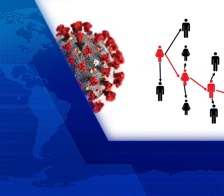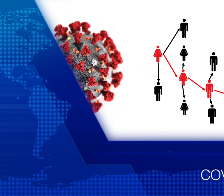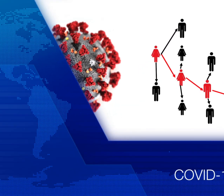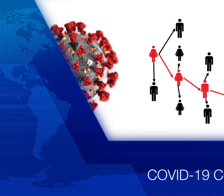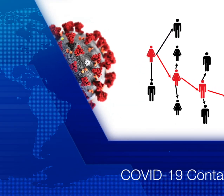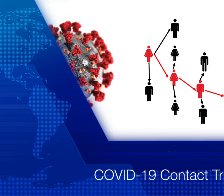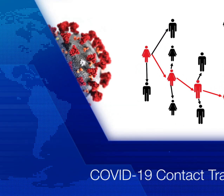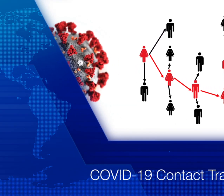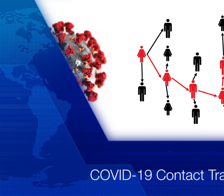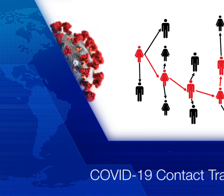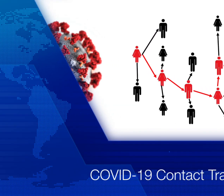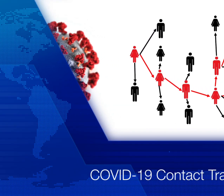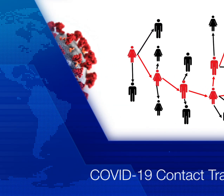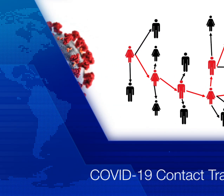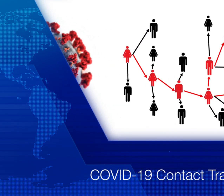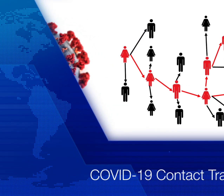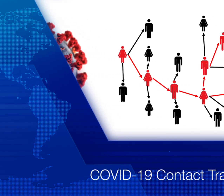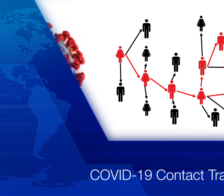COVID-19 contact tracing.